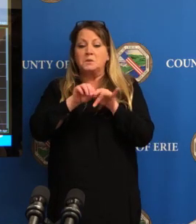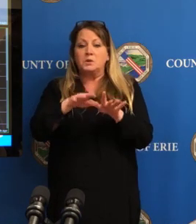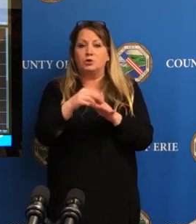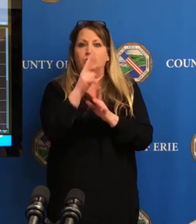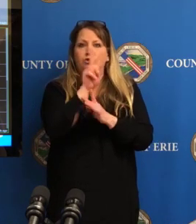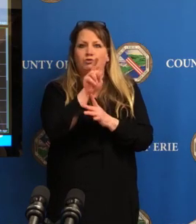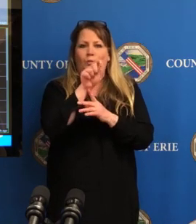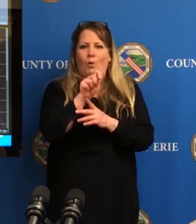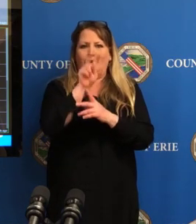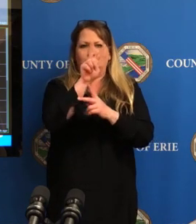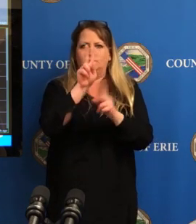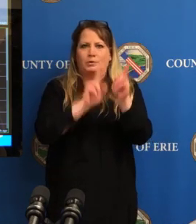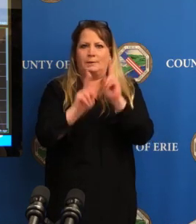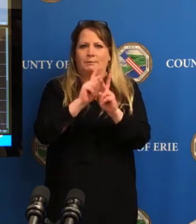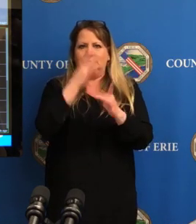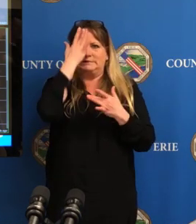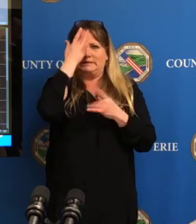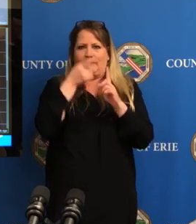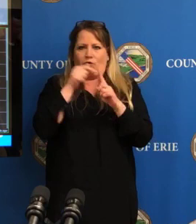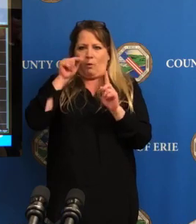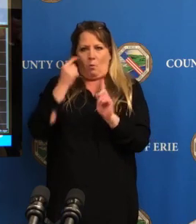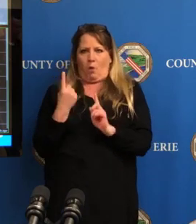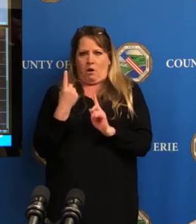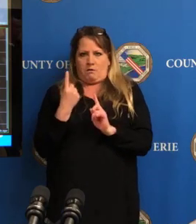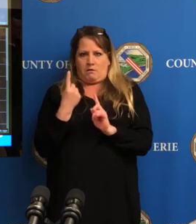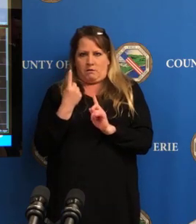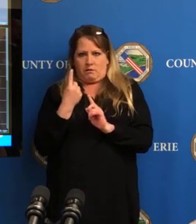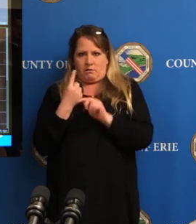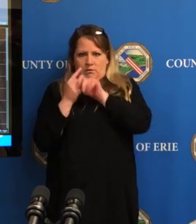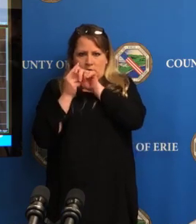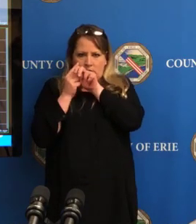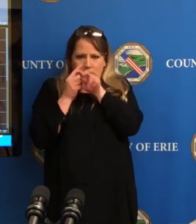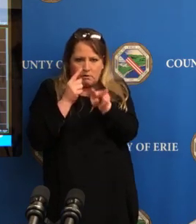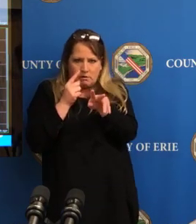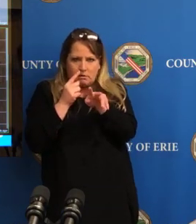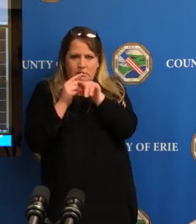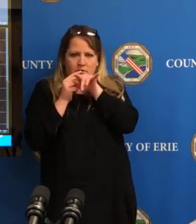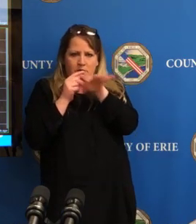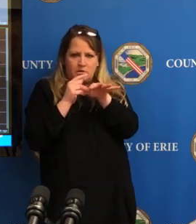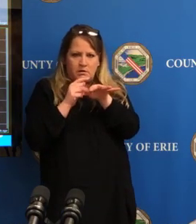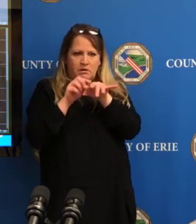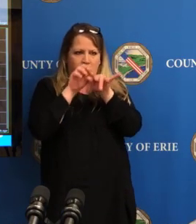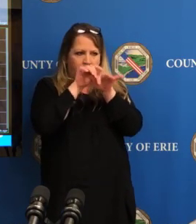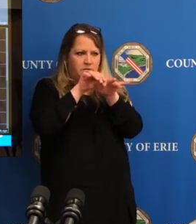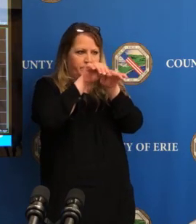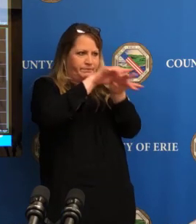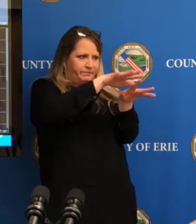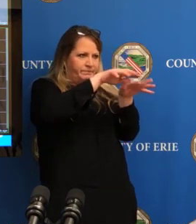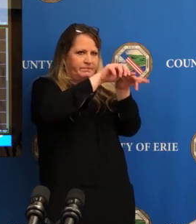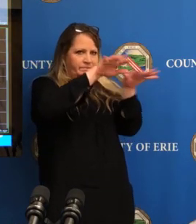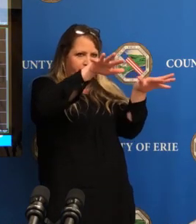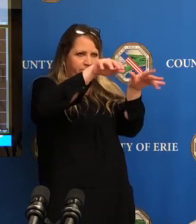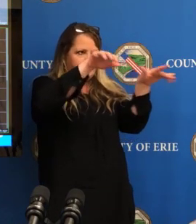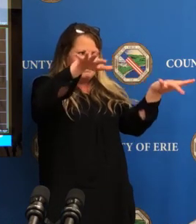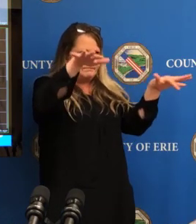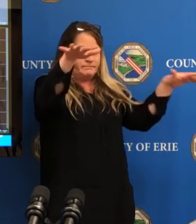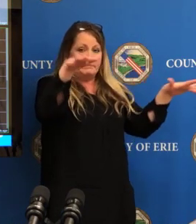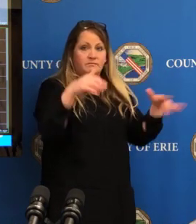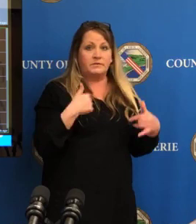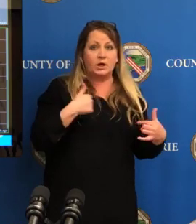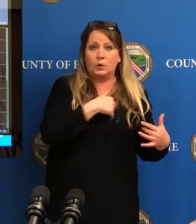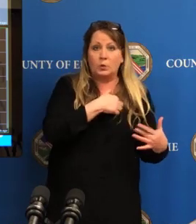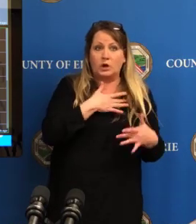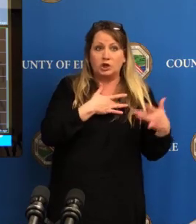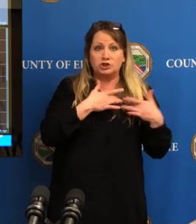that's why you could get into thousands and tens of thousands and potentially hundreds of thousands. We're concerned because if we got to hundreds